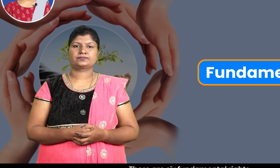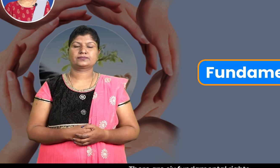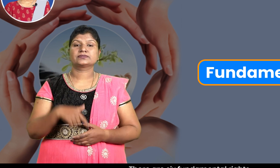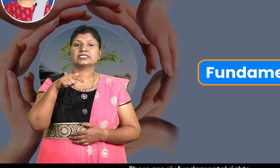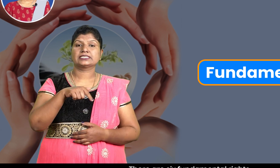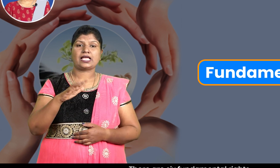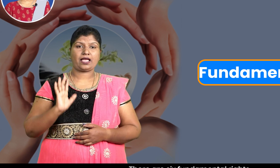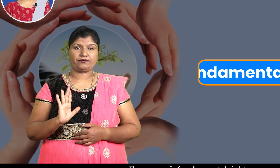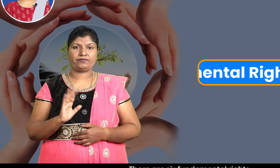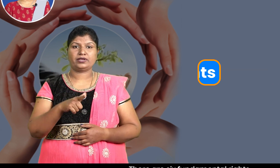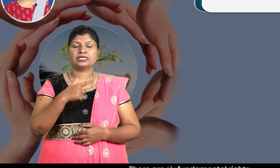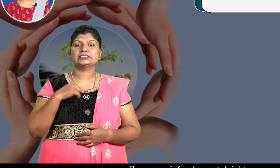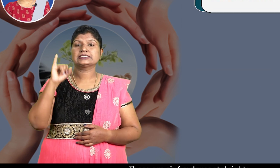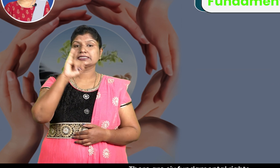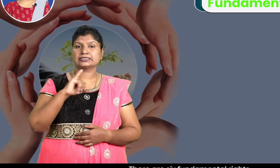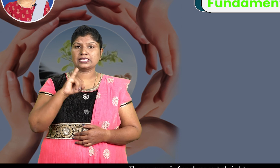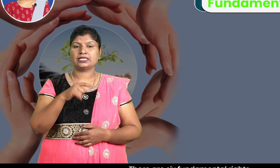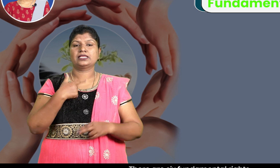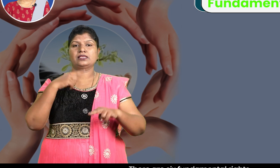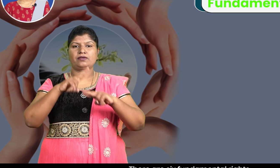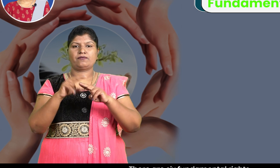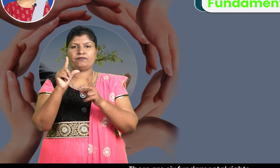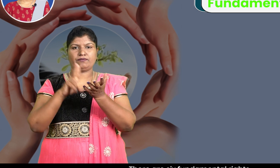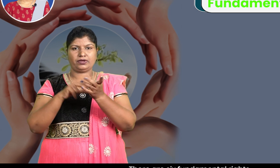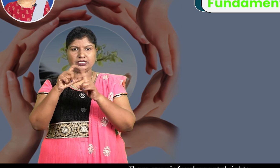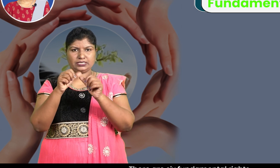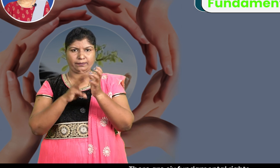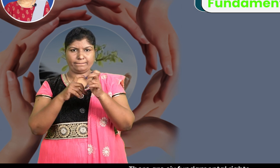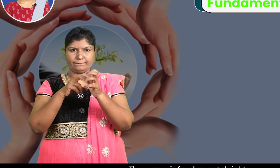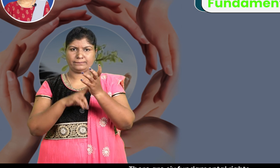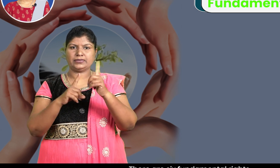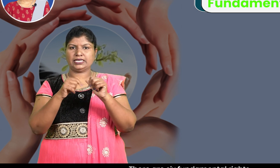There are 6 fundamental rights.